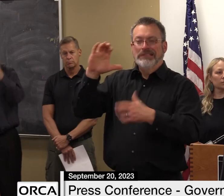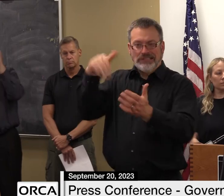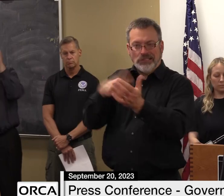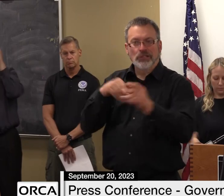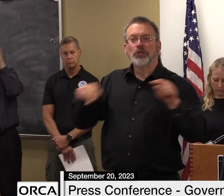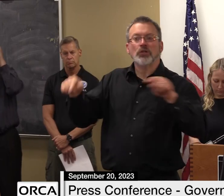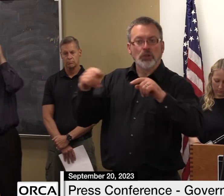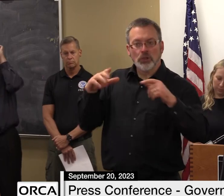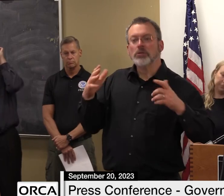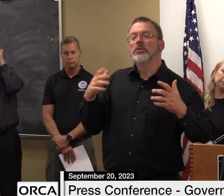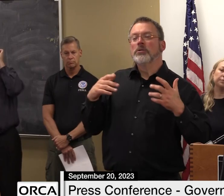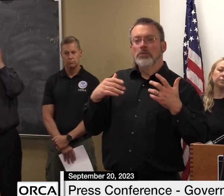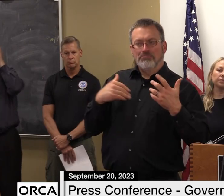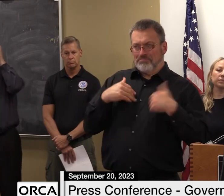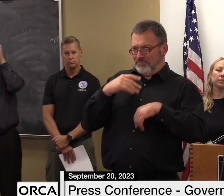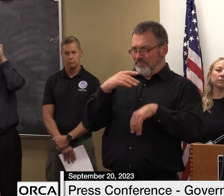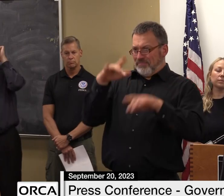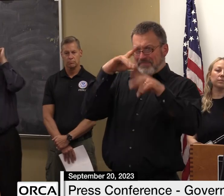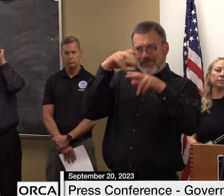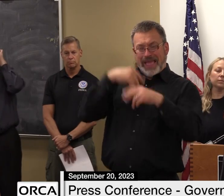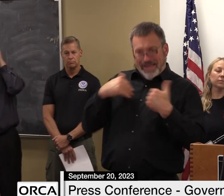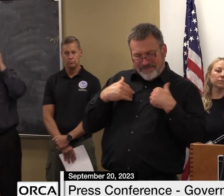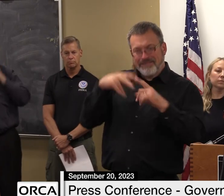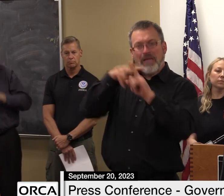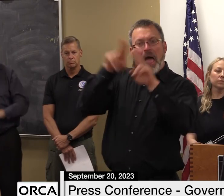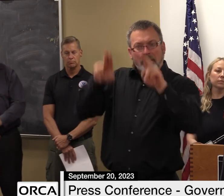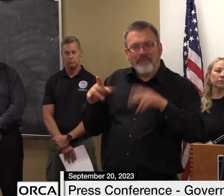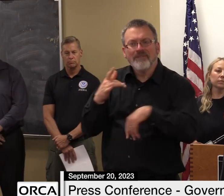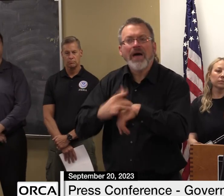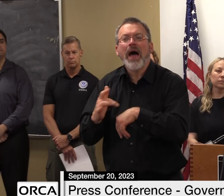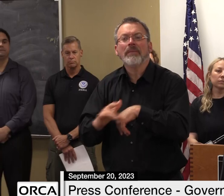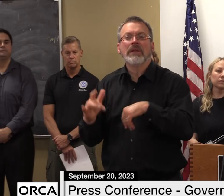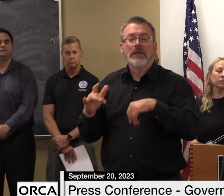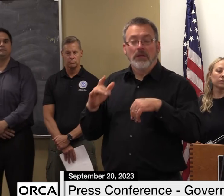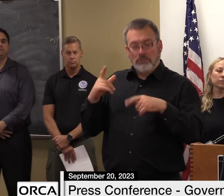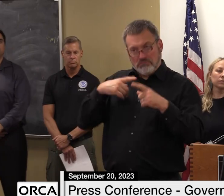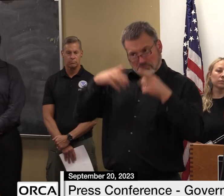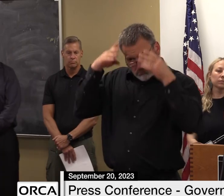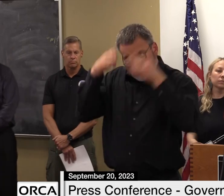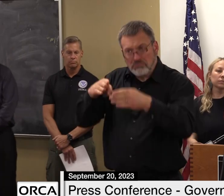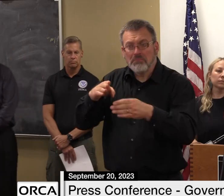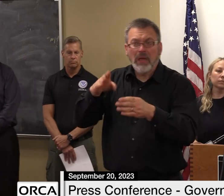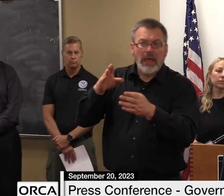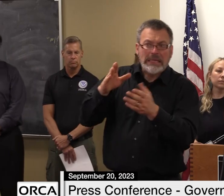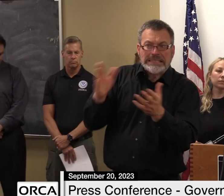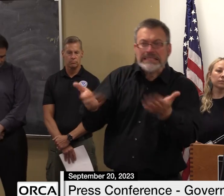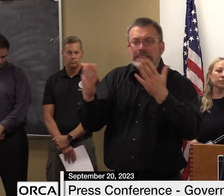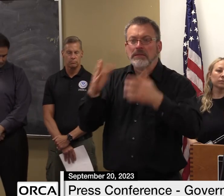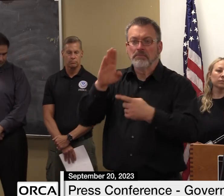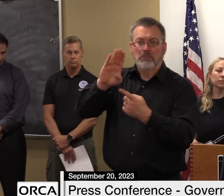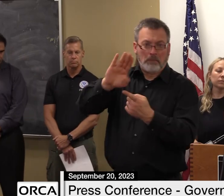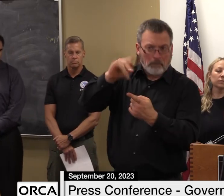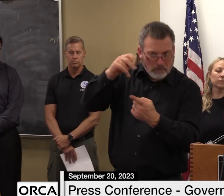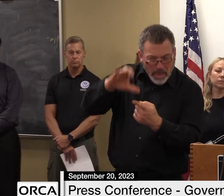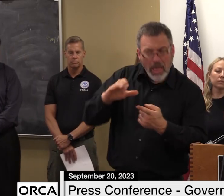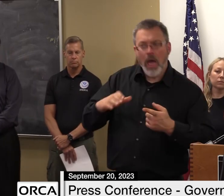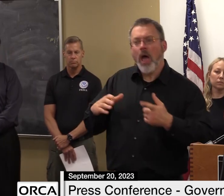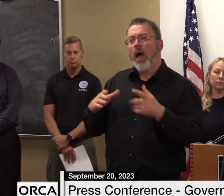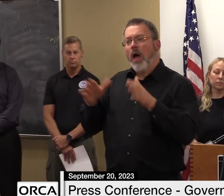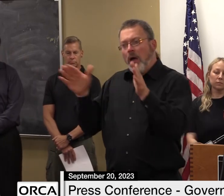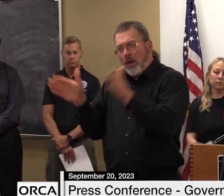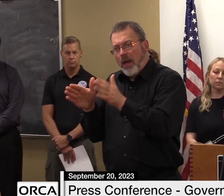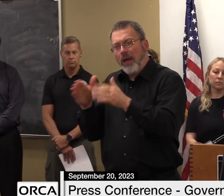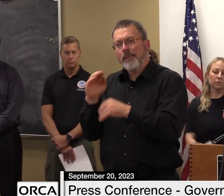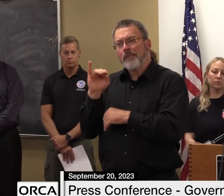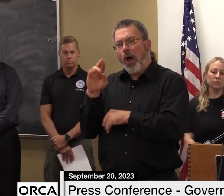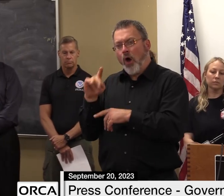to arrange for translations, to help the BIPOC community apply for these grants. That's just one example, but